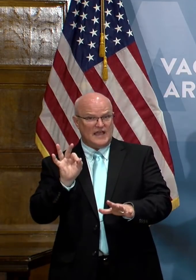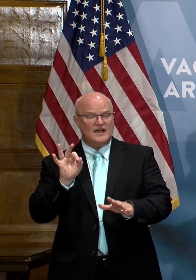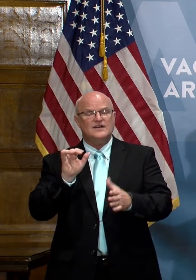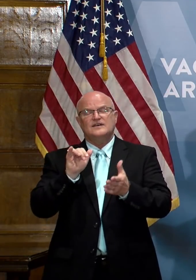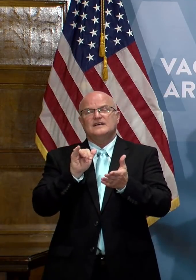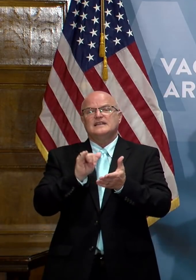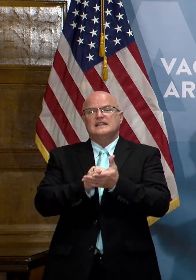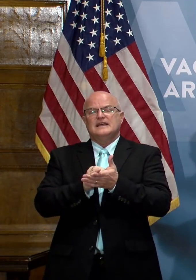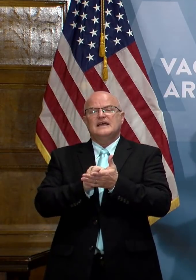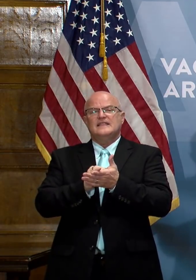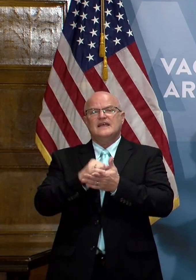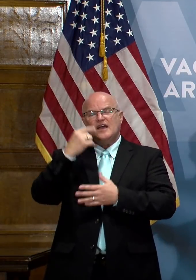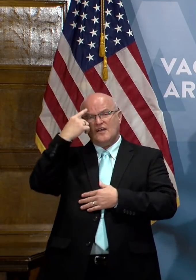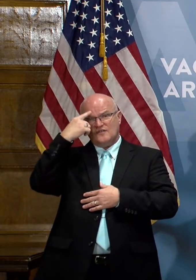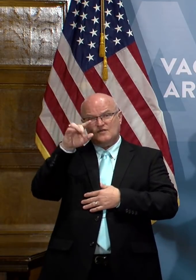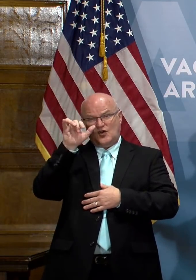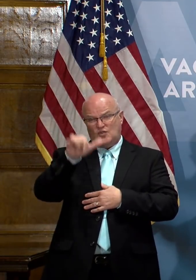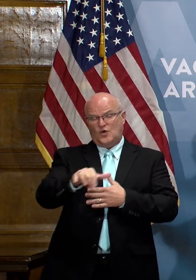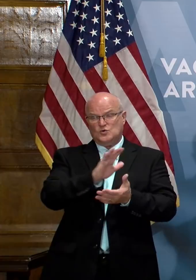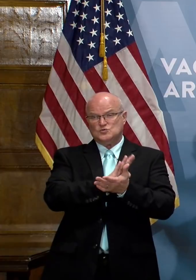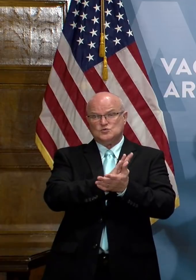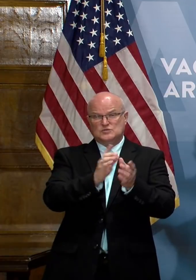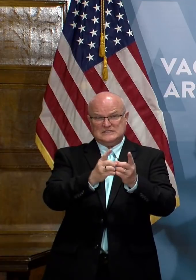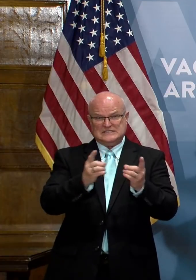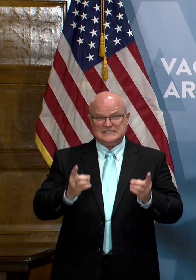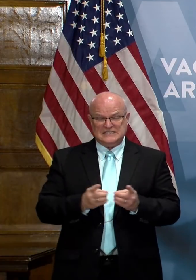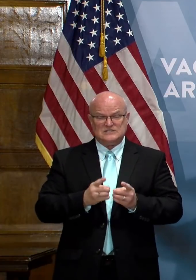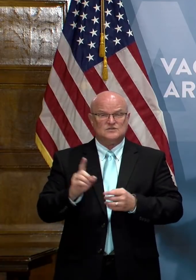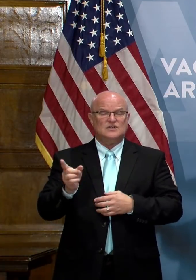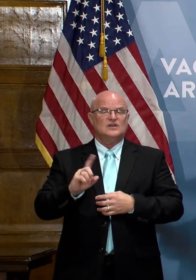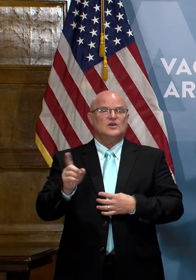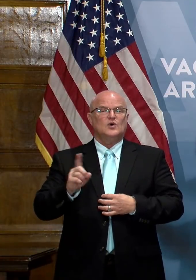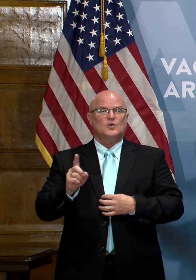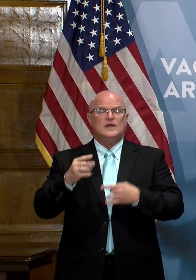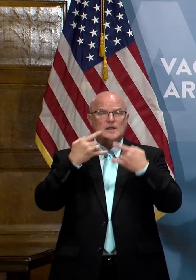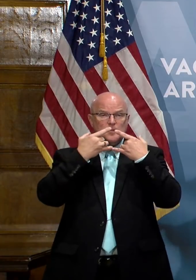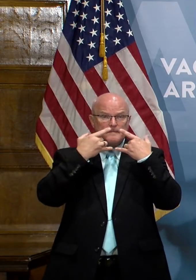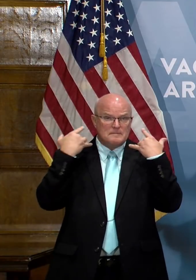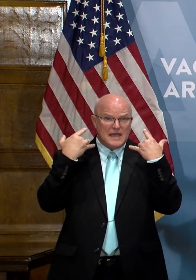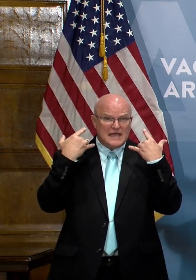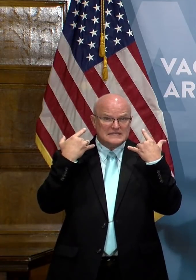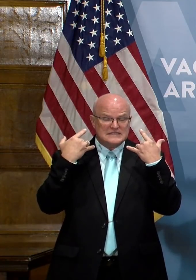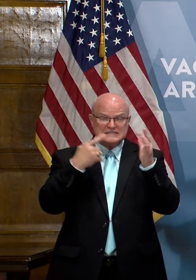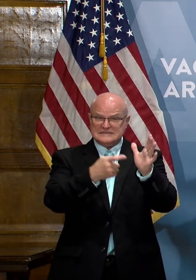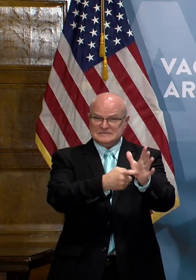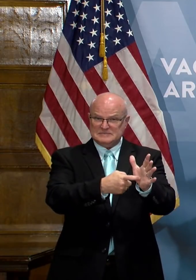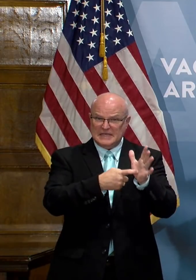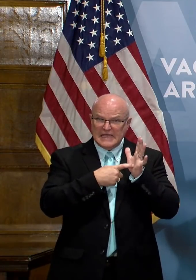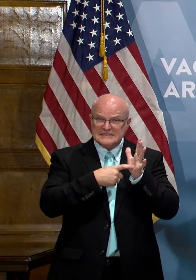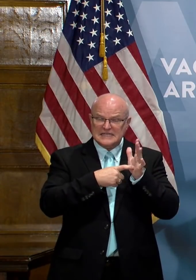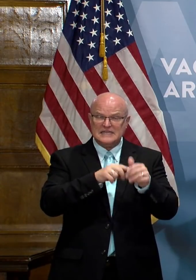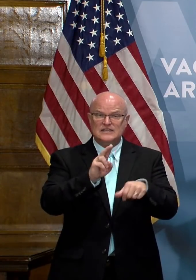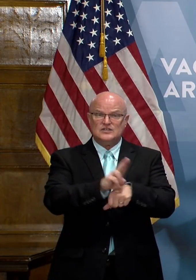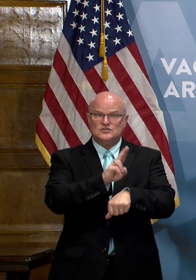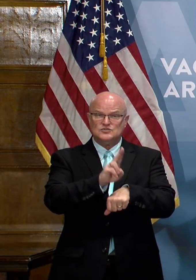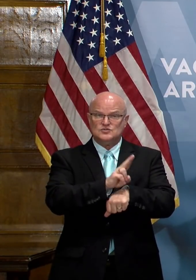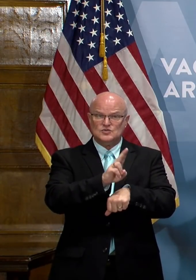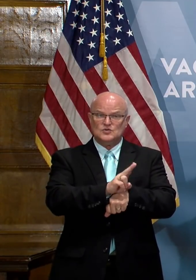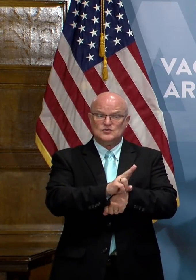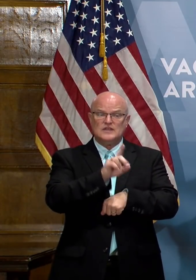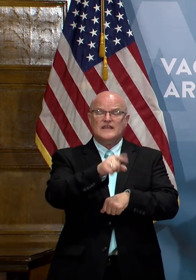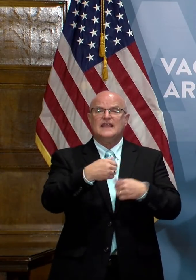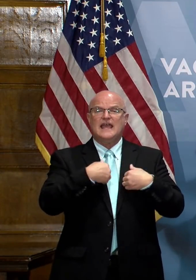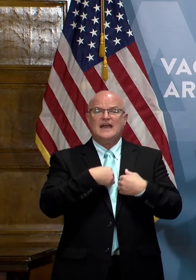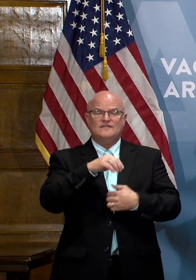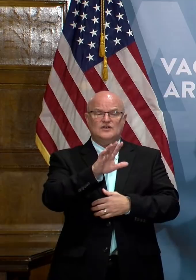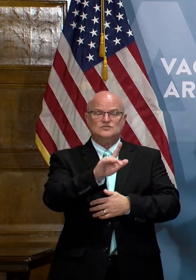is that for those school districts where masking is mandated, is used, they have